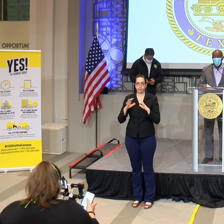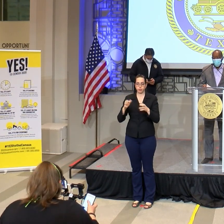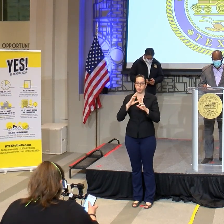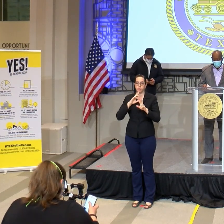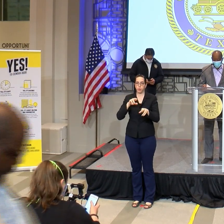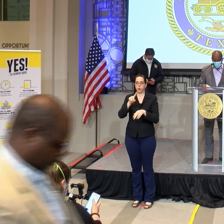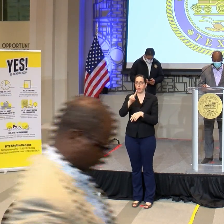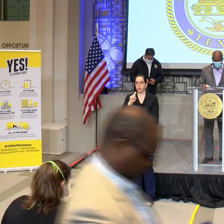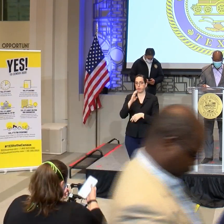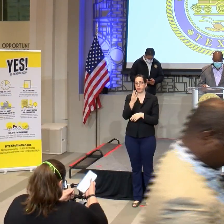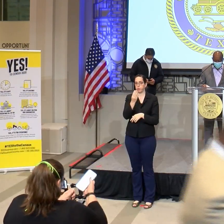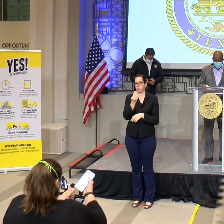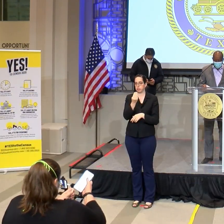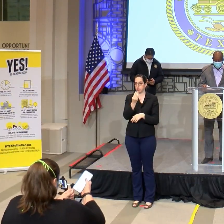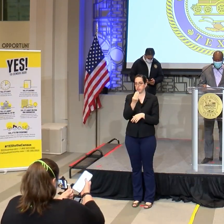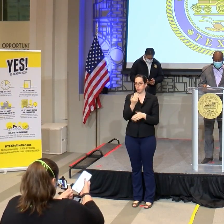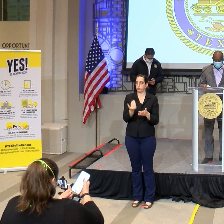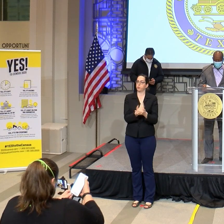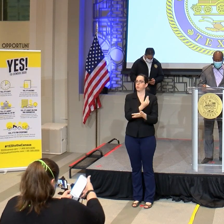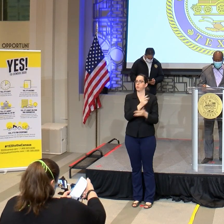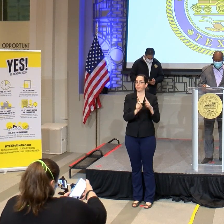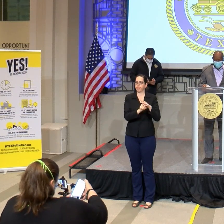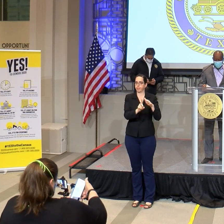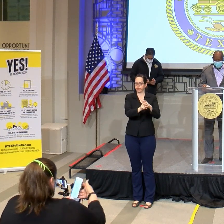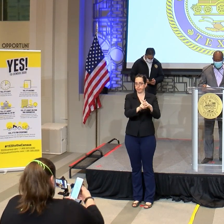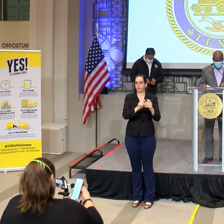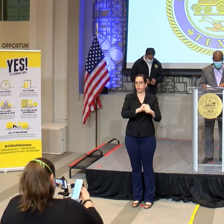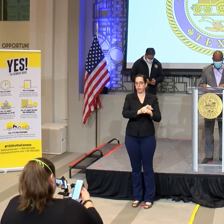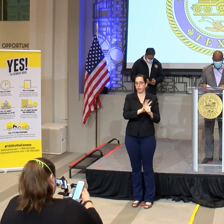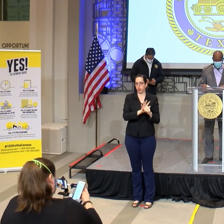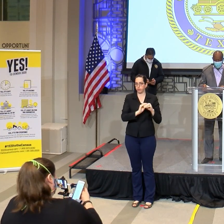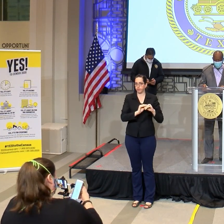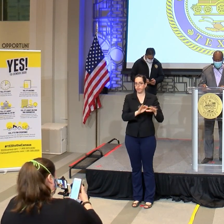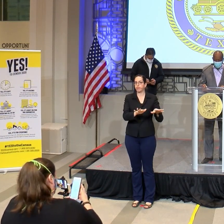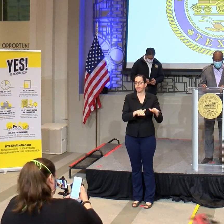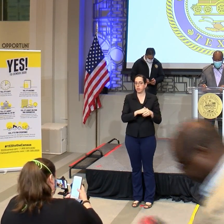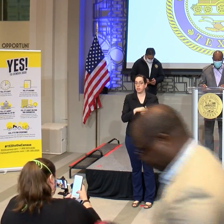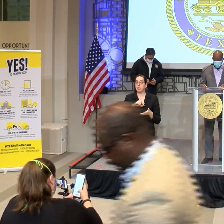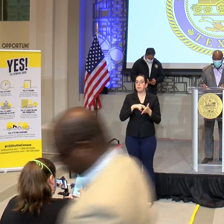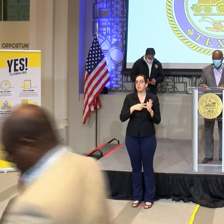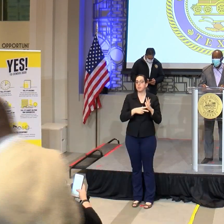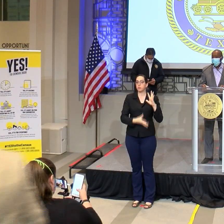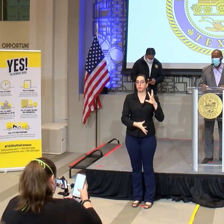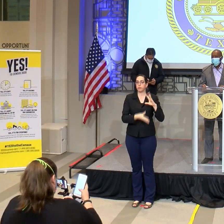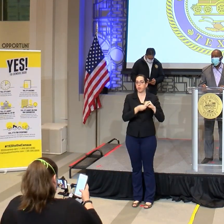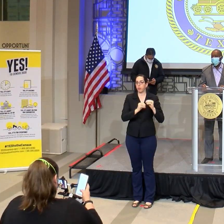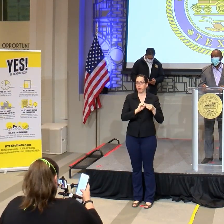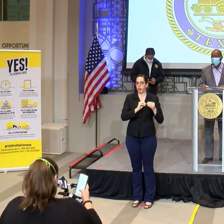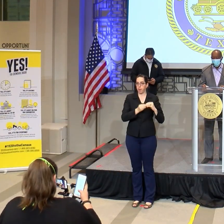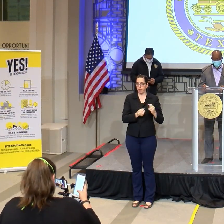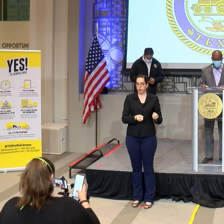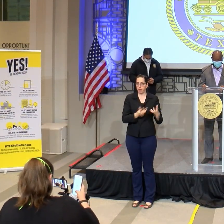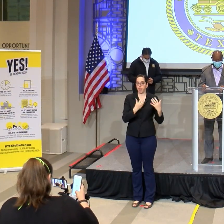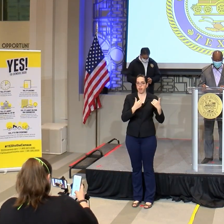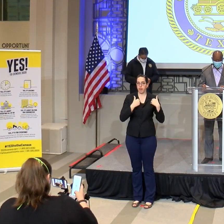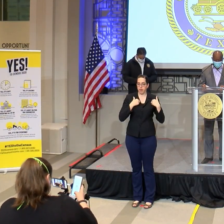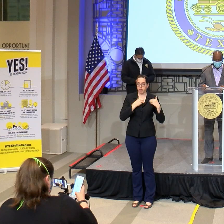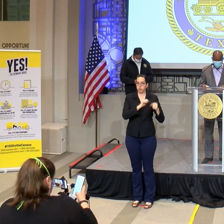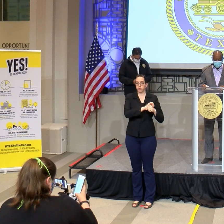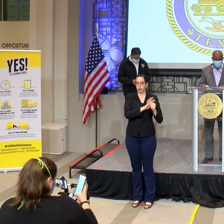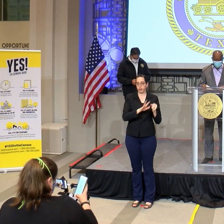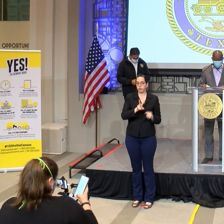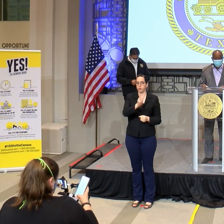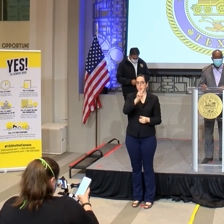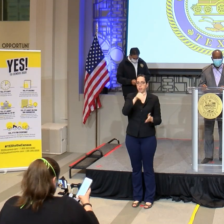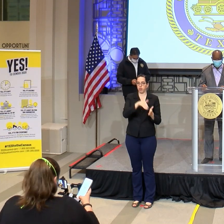reporting 114 new cases of COVID-19, bringing the total case count for the City of Houston